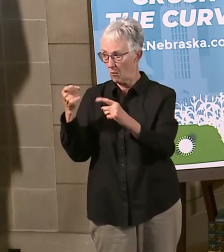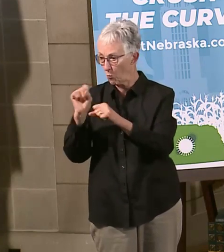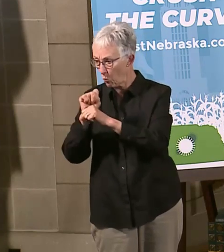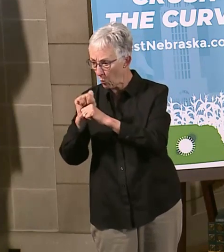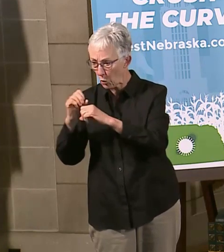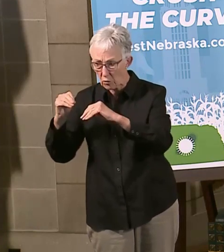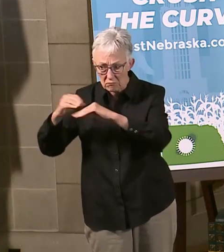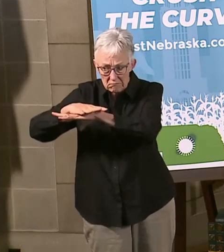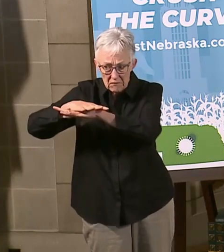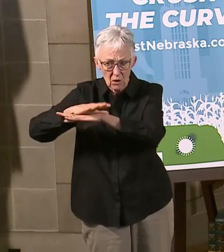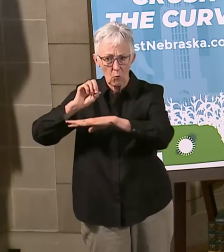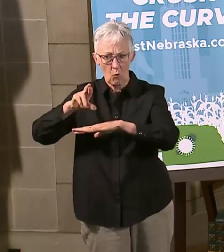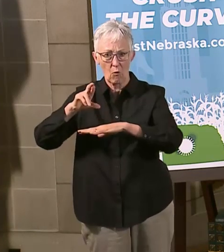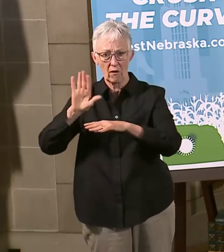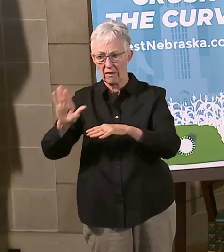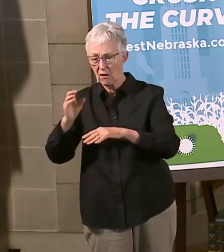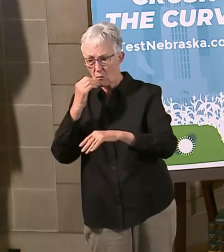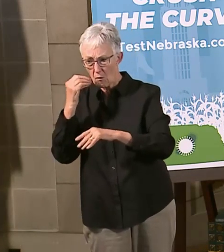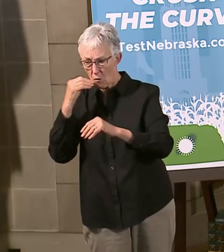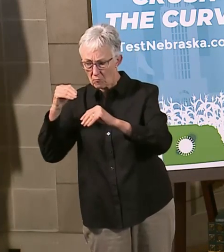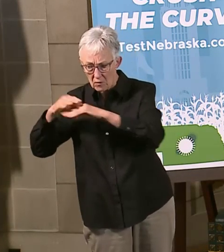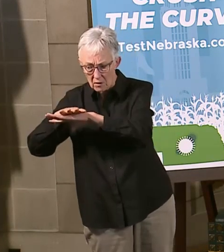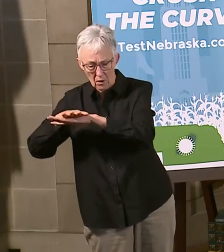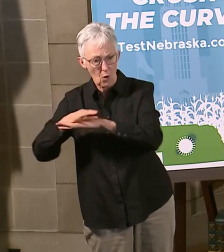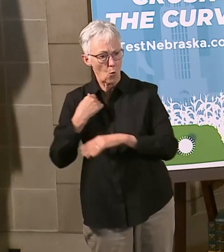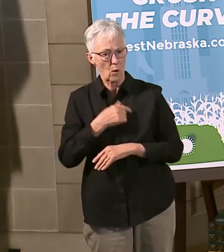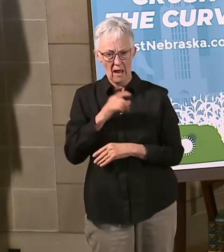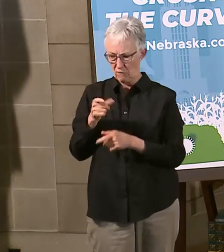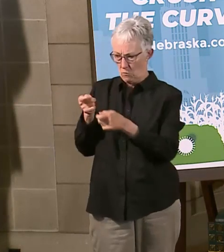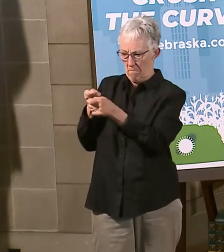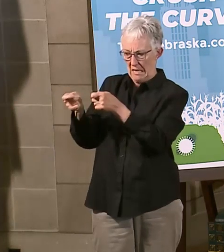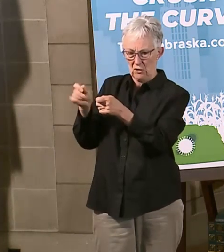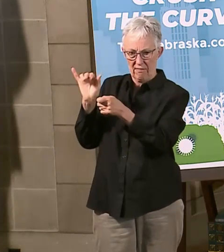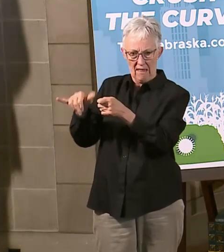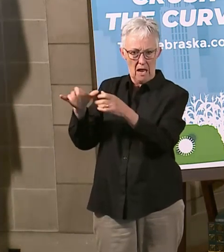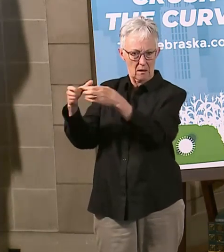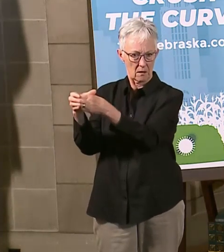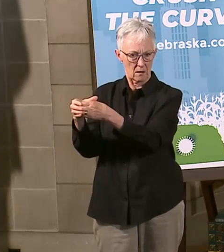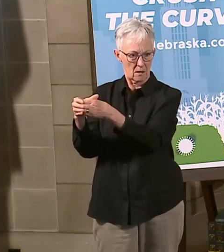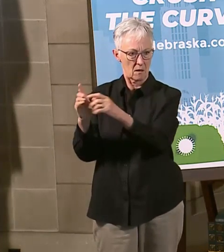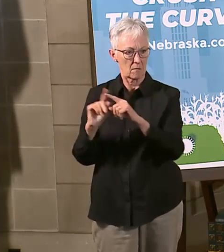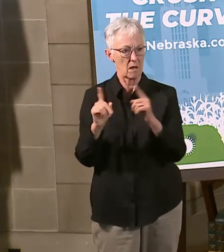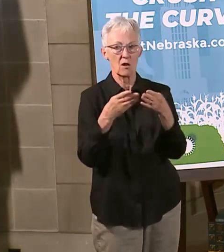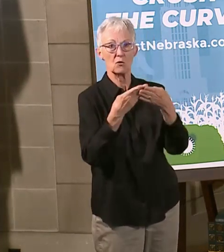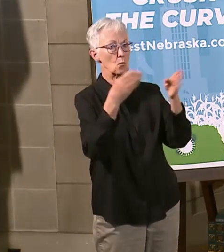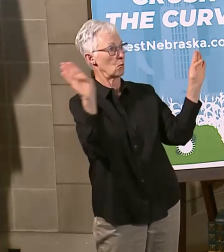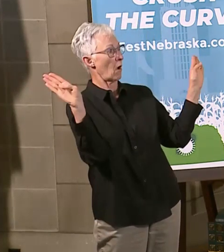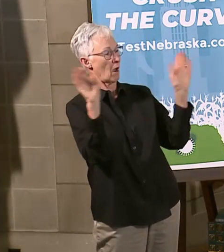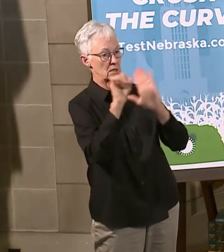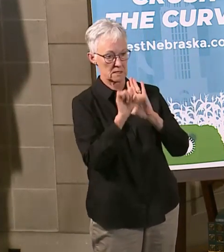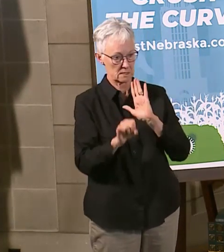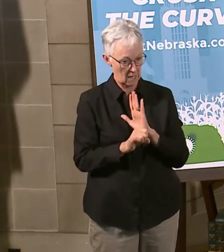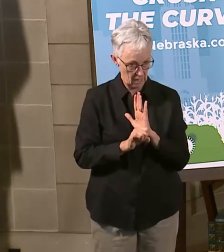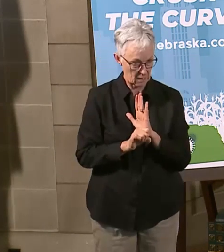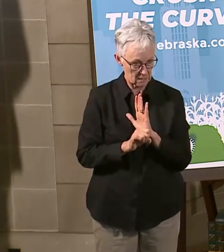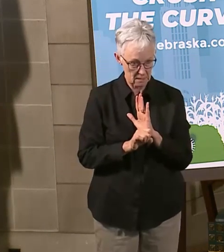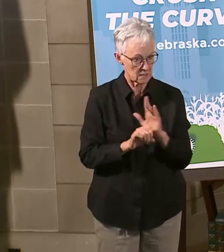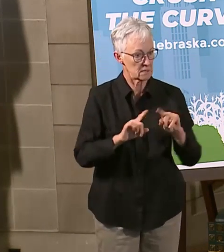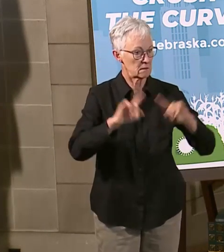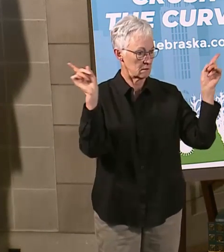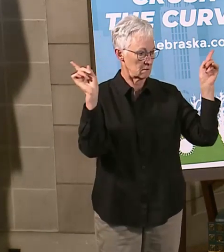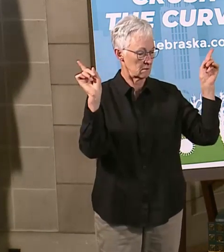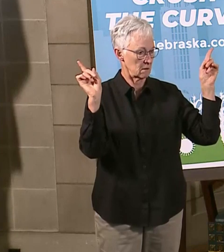again, we have to manage those, absolutely, and we deploy resources to manage that. So, but again, and in all those areas, we've managed it so that we have not